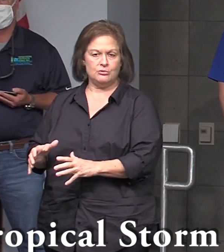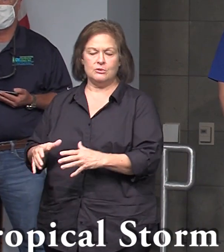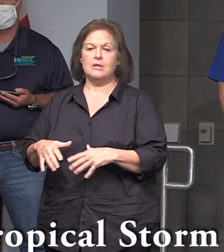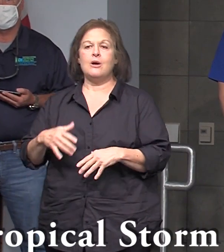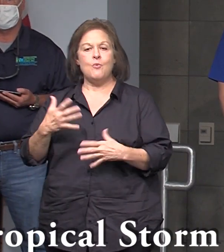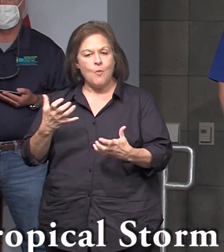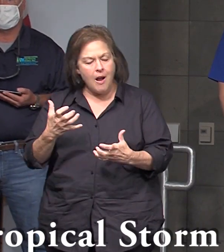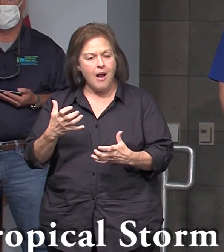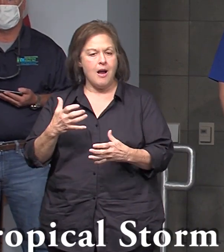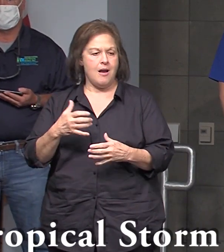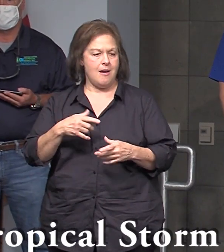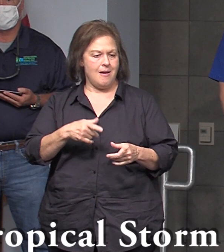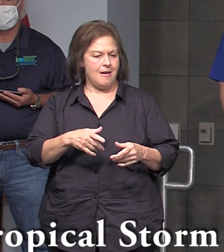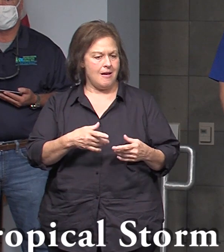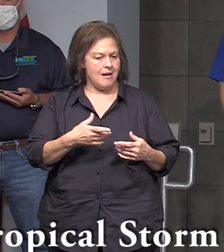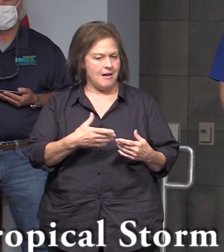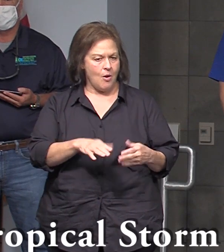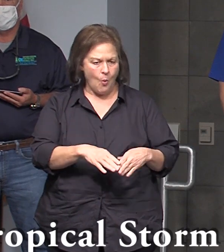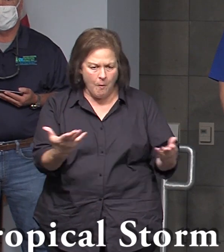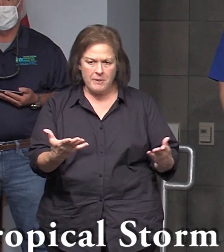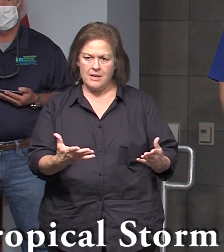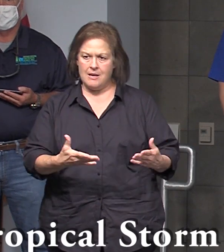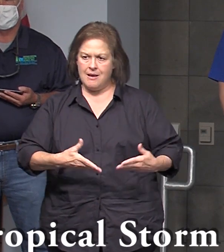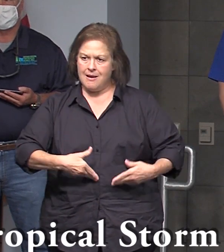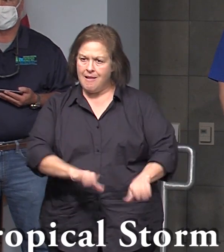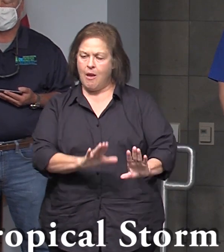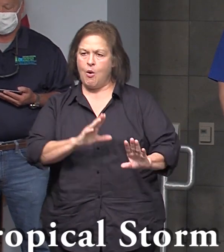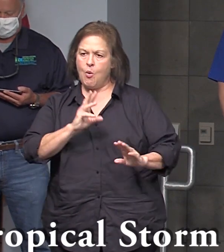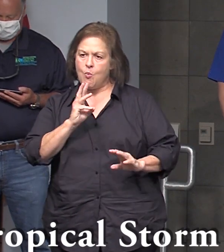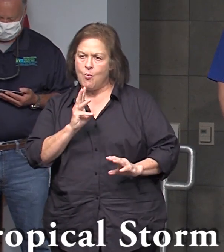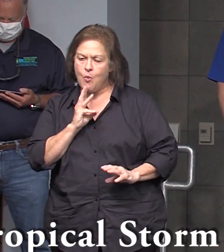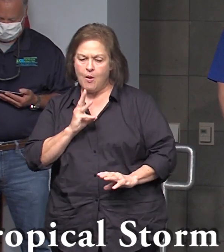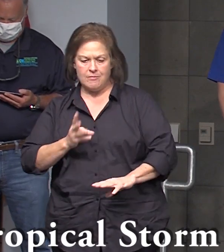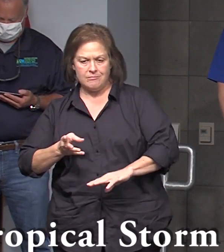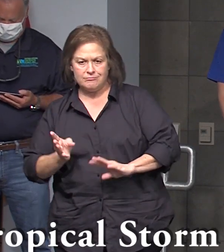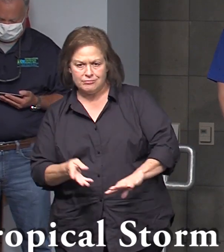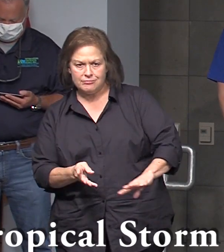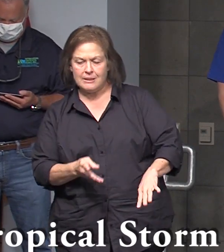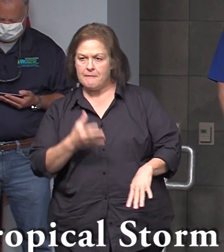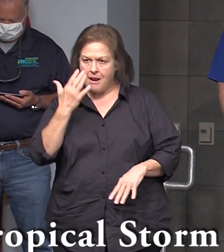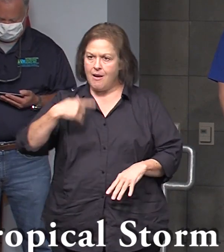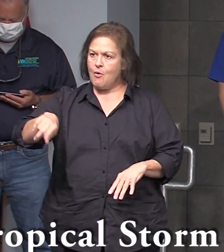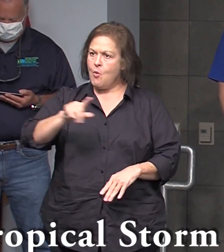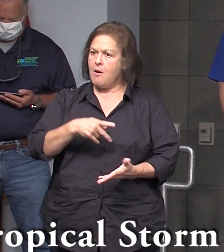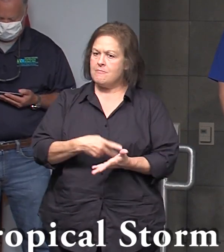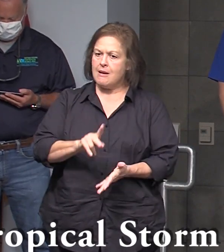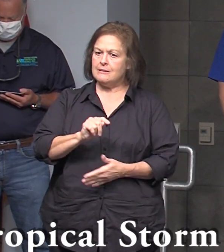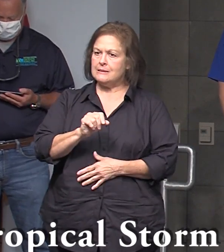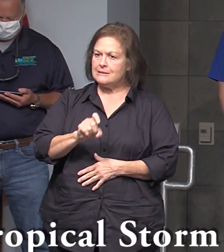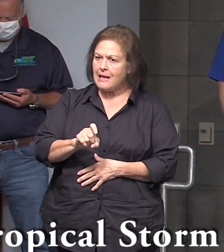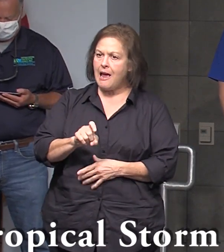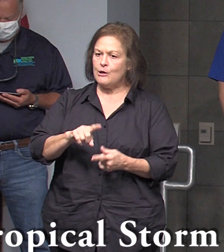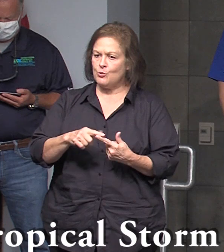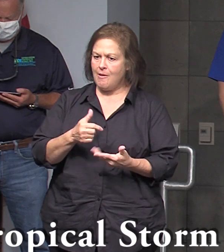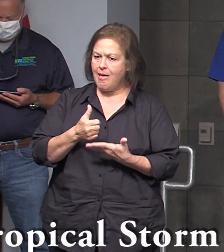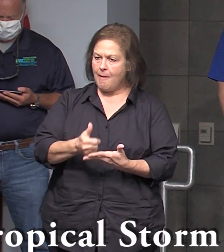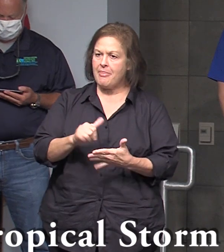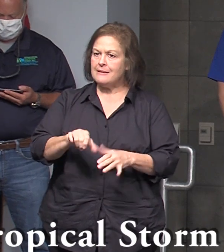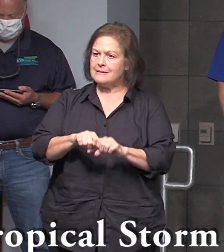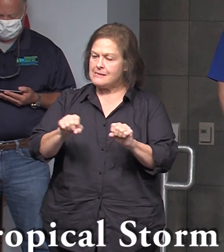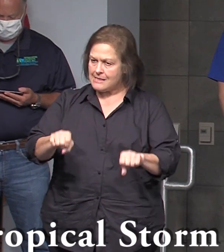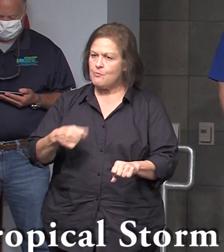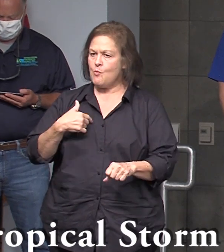the best chance as we can, as all of us have invested in, all of us as taxpayers have invested in, to move the water as quickly